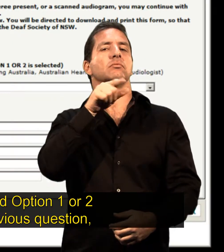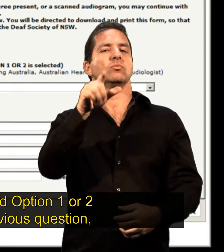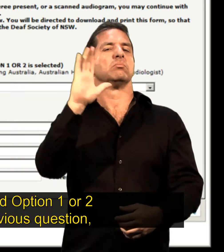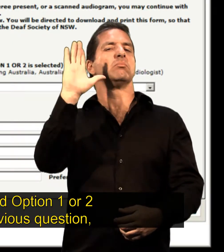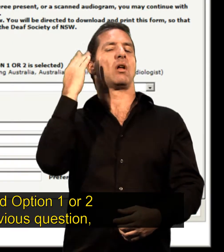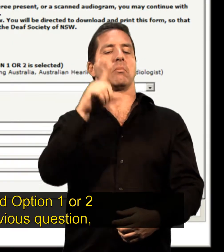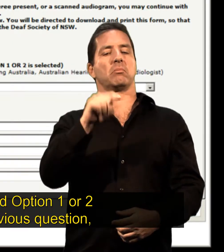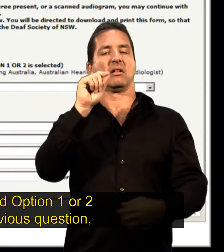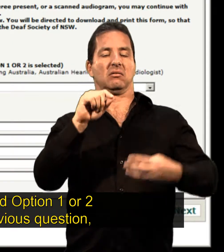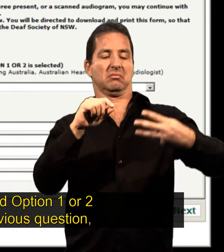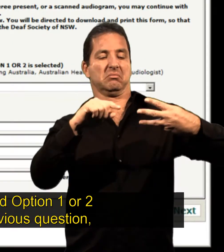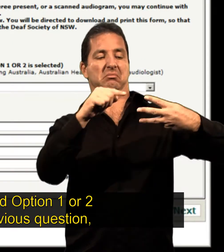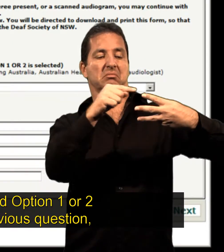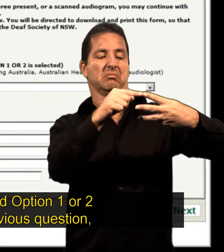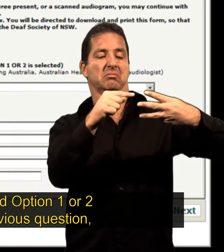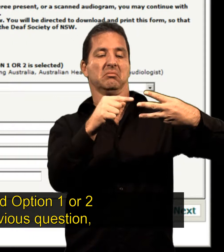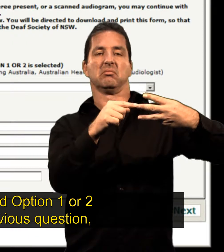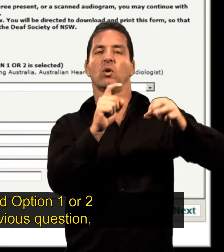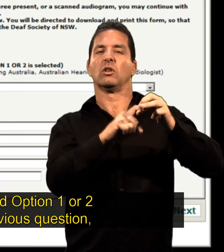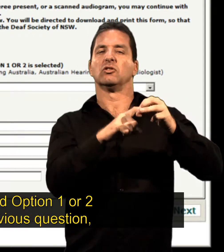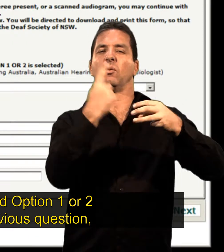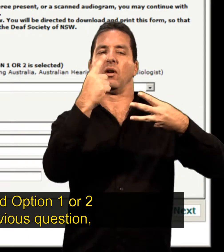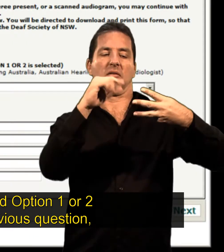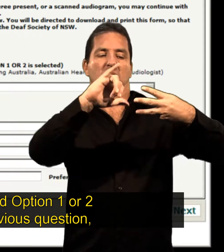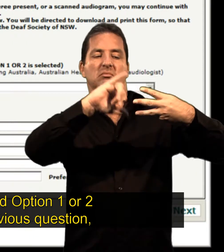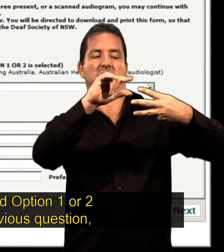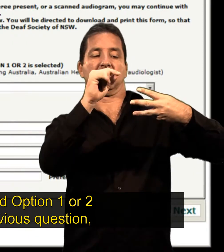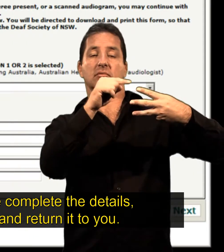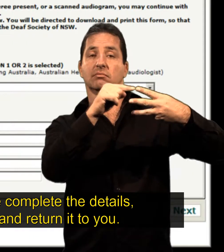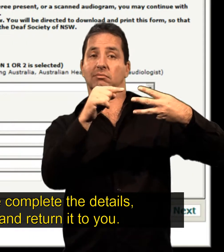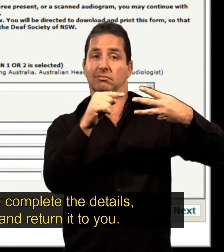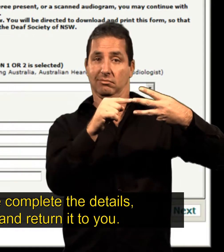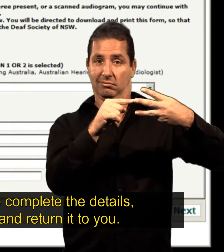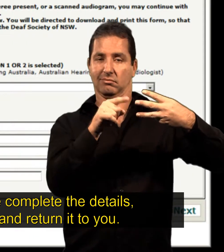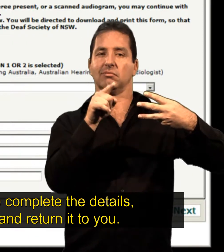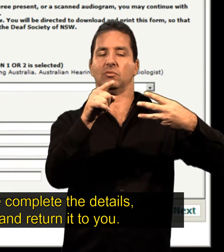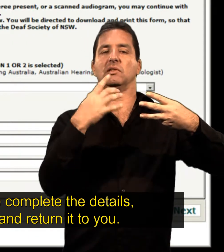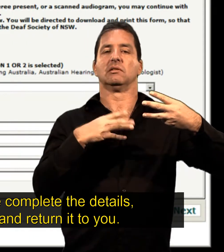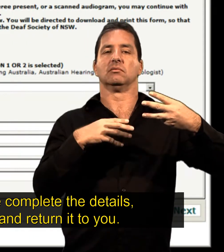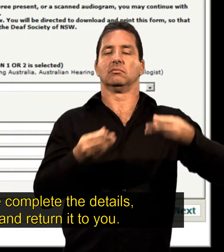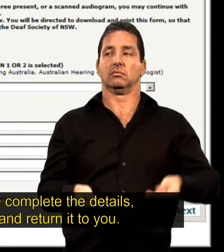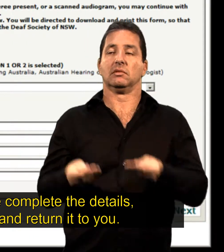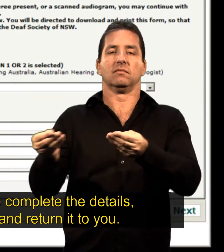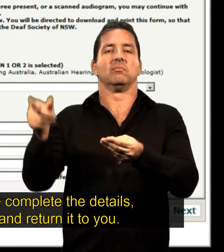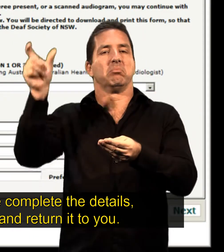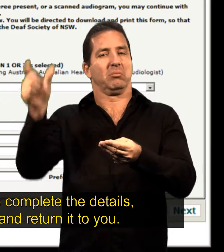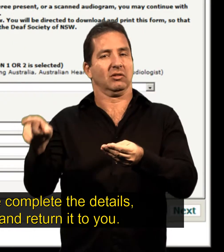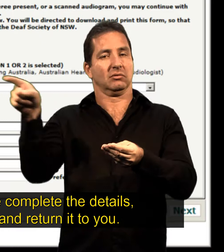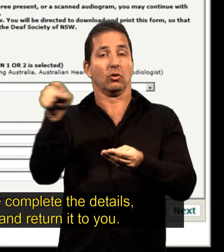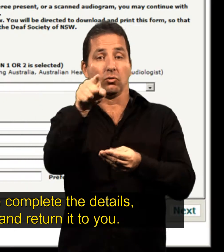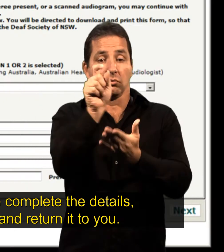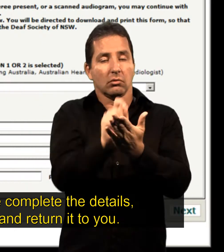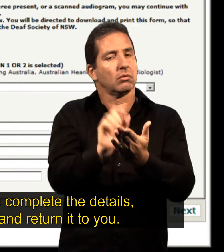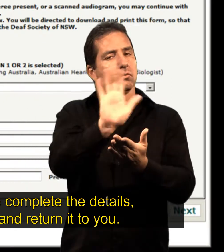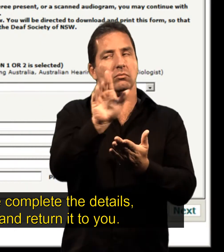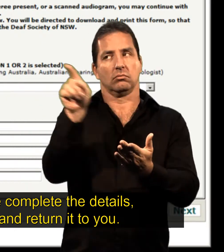If you ticked option 1 or 2 for the previous question, have your referee complete the details, sign your form